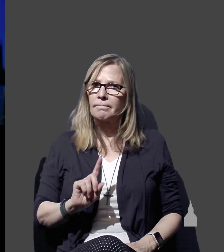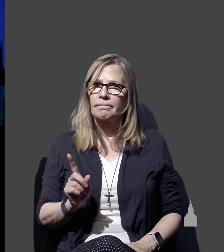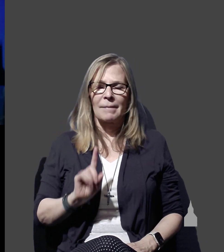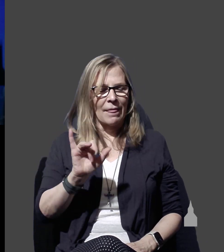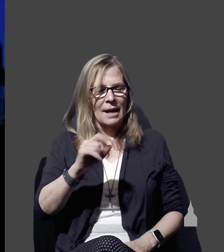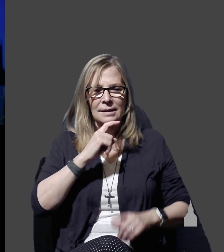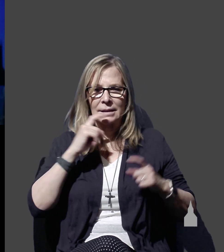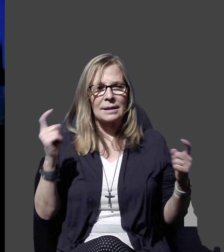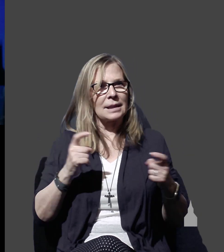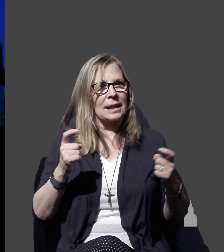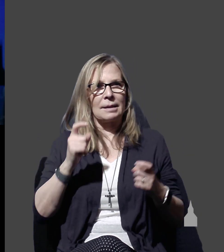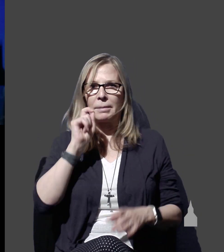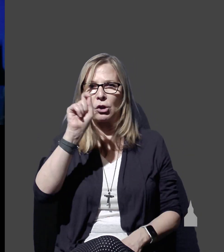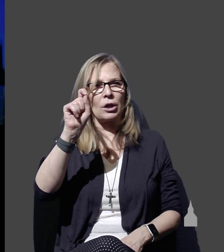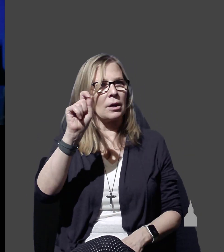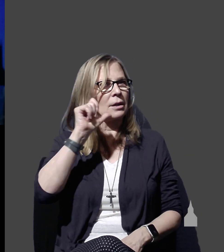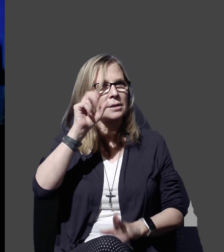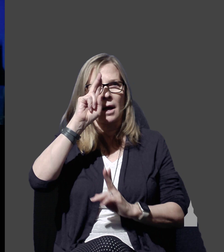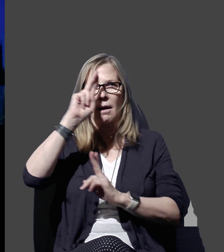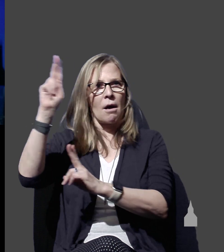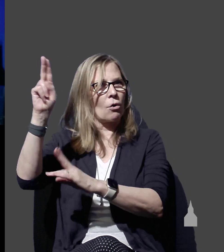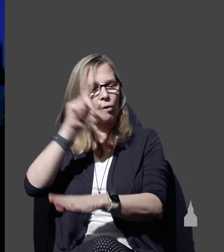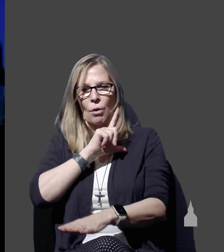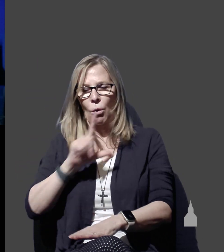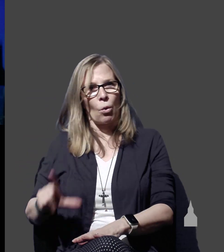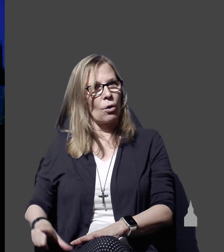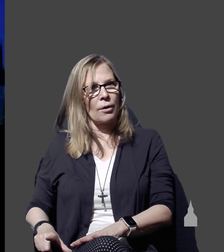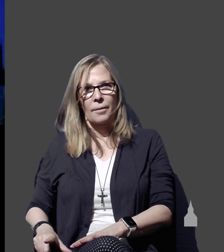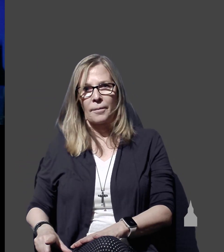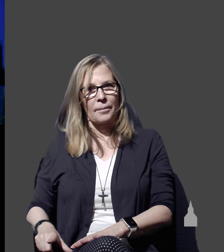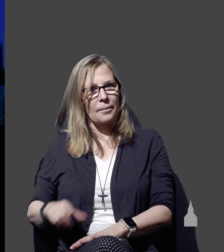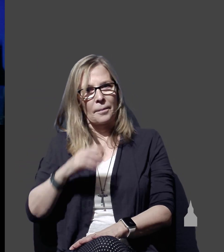That is sin. It dishonors the Lord.